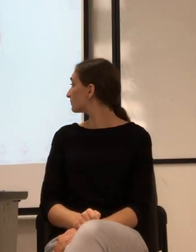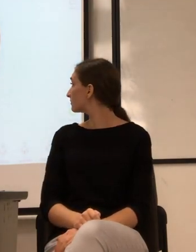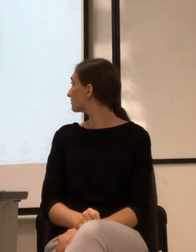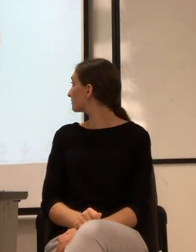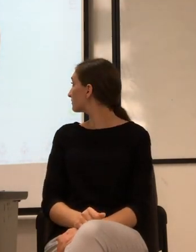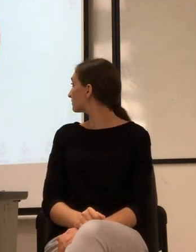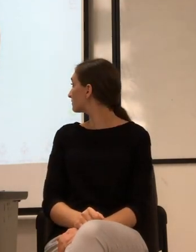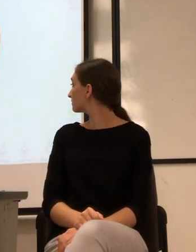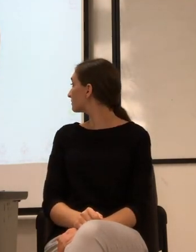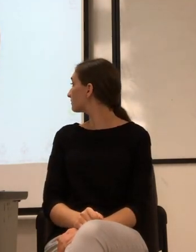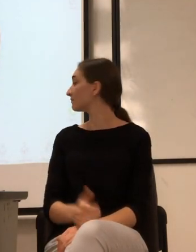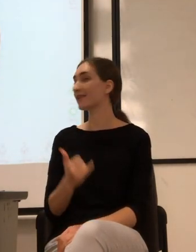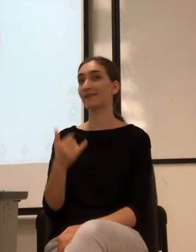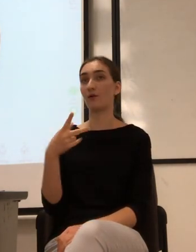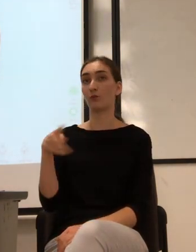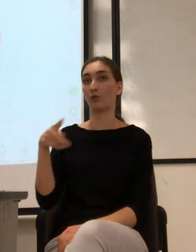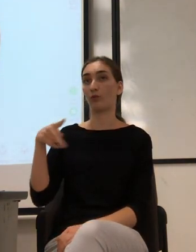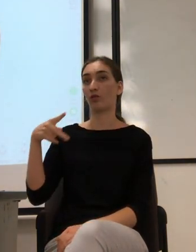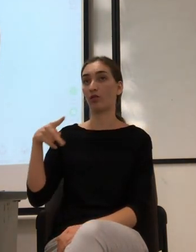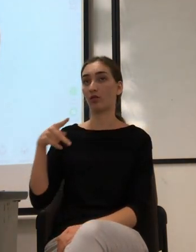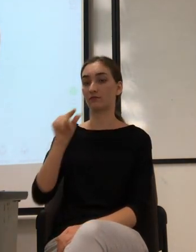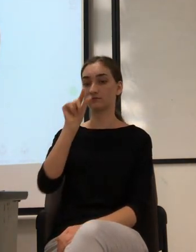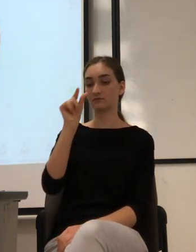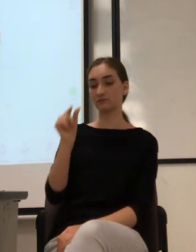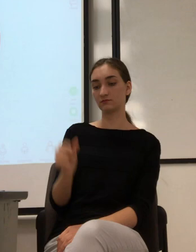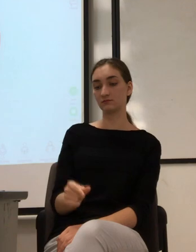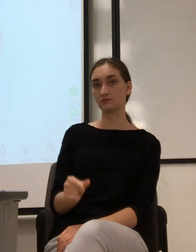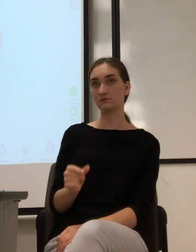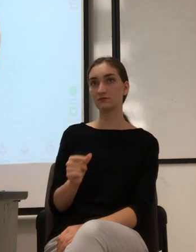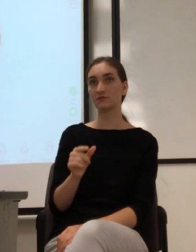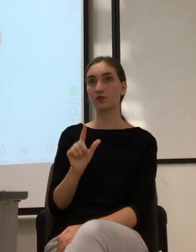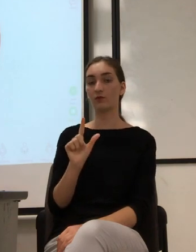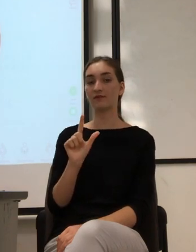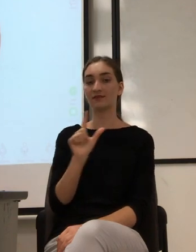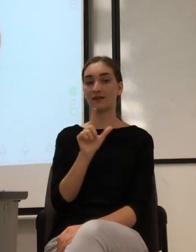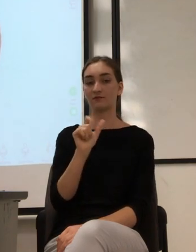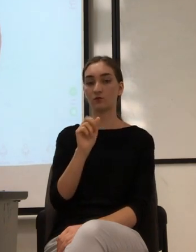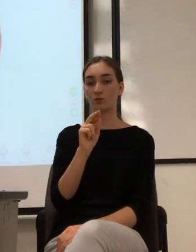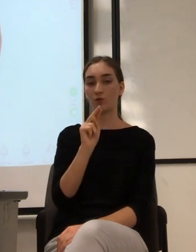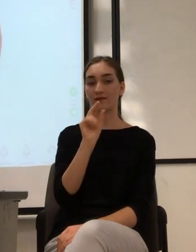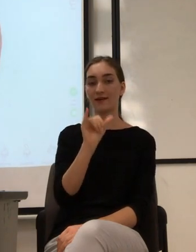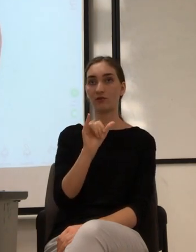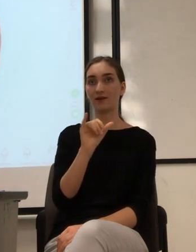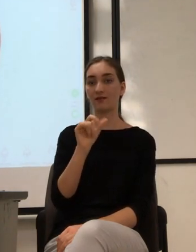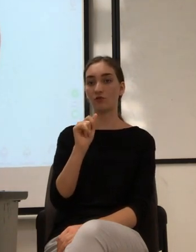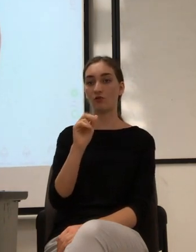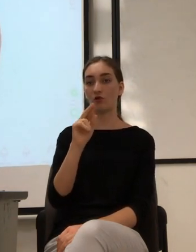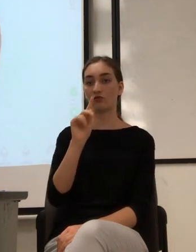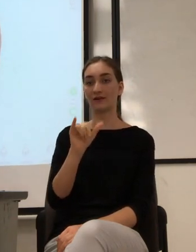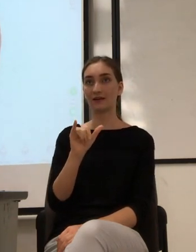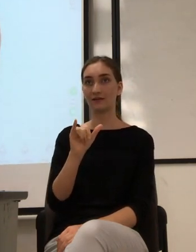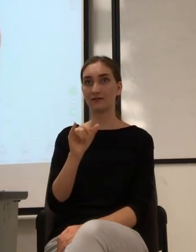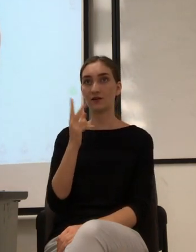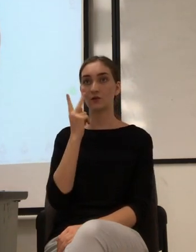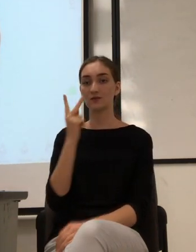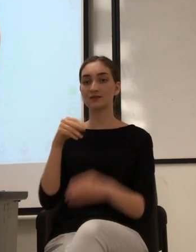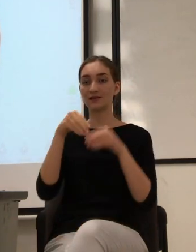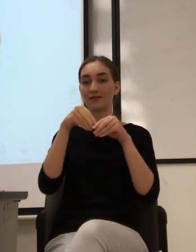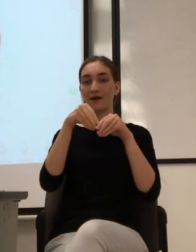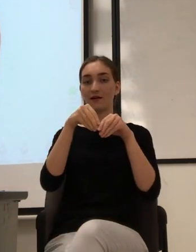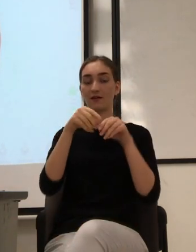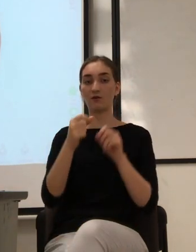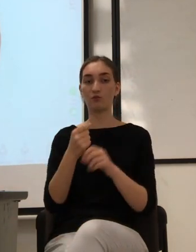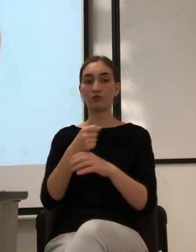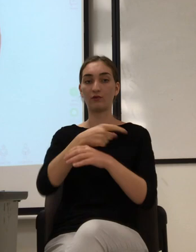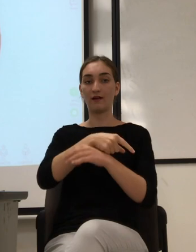So it's highlighted in purple now. Here's left coronary artery. There's the branch right there. As soon as it branches, it ends. And now